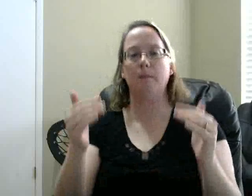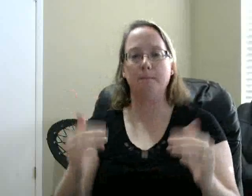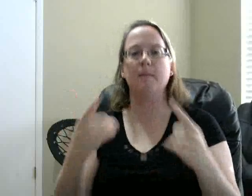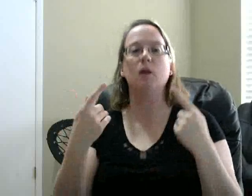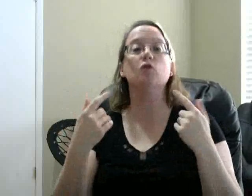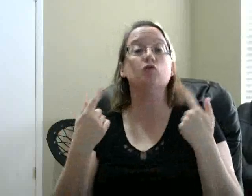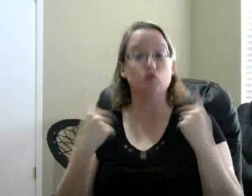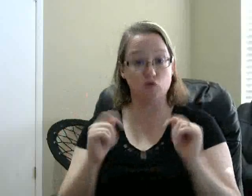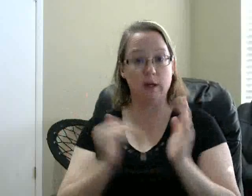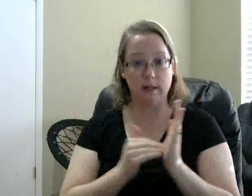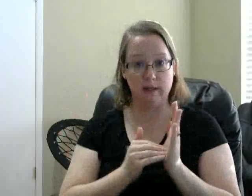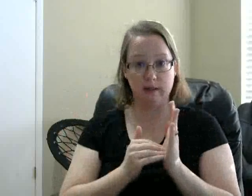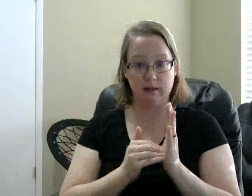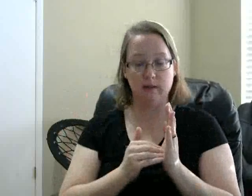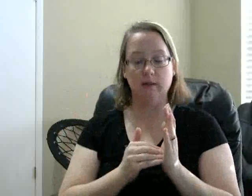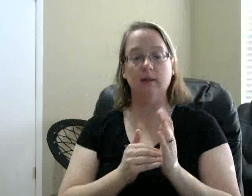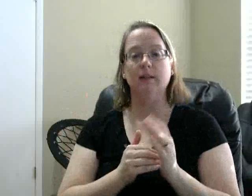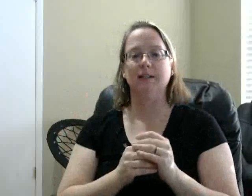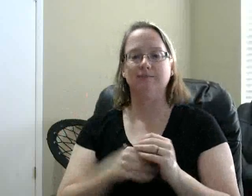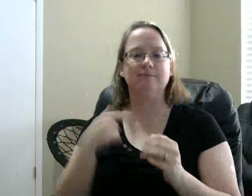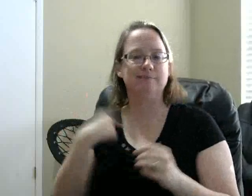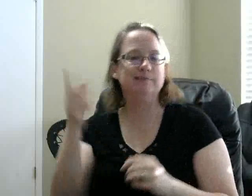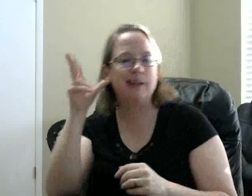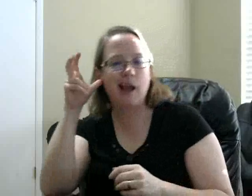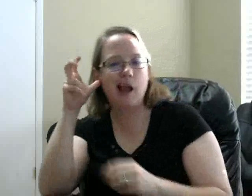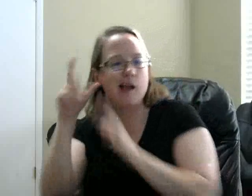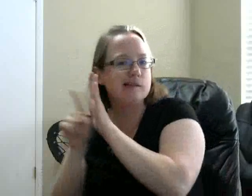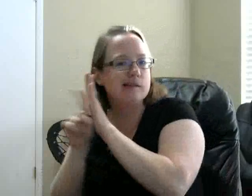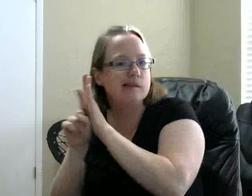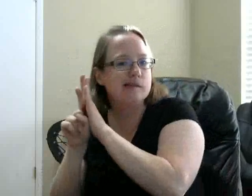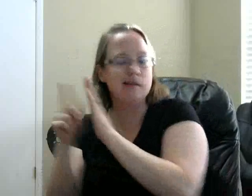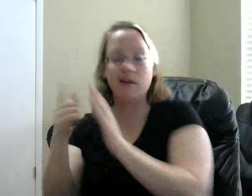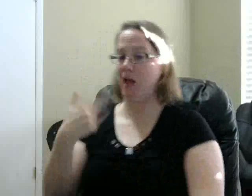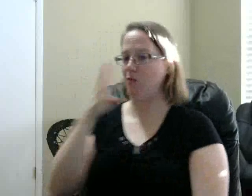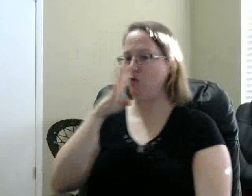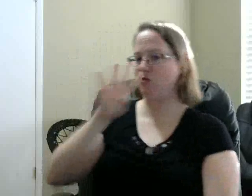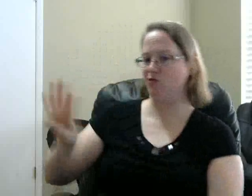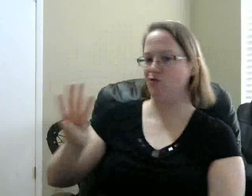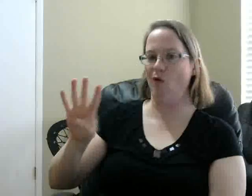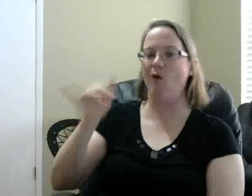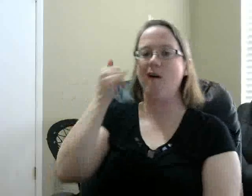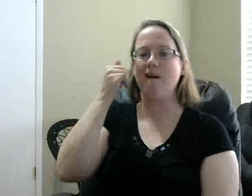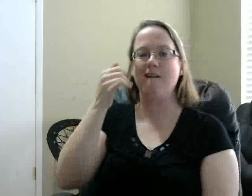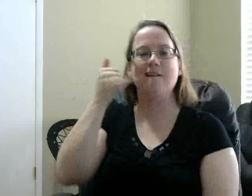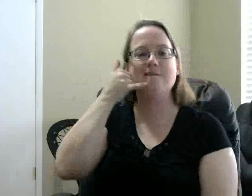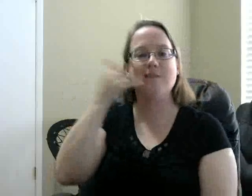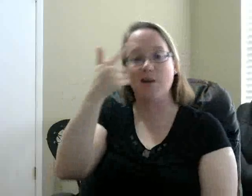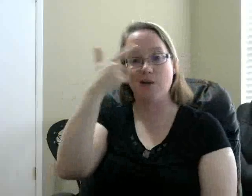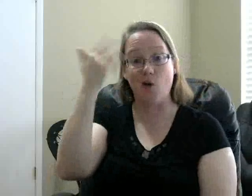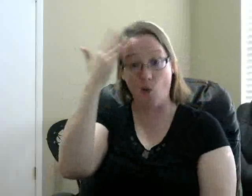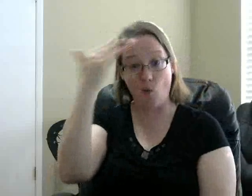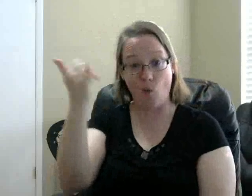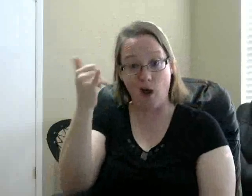But I'm going to ignore the phone because you're more important. So, okay, let's start at the 5. So we start at the